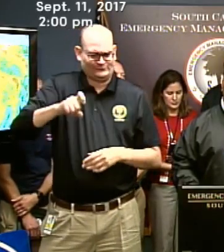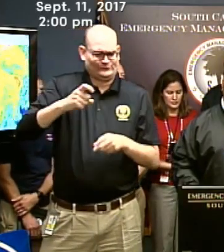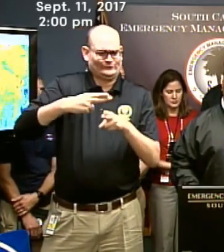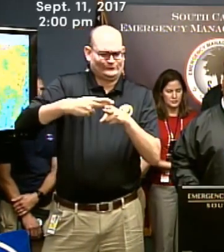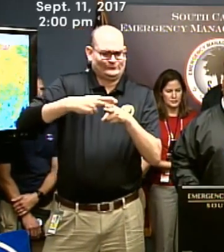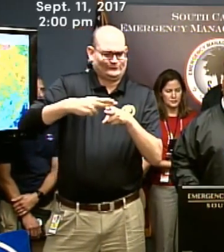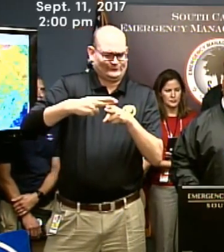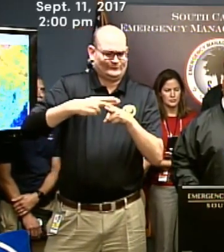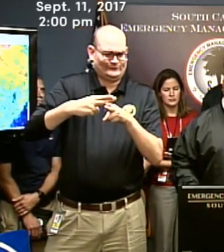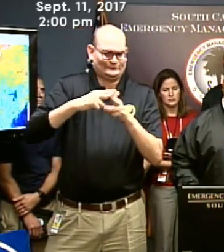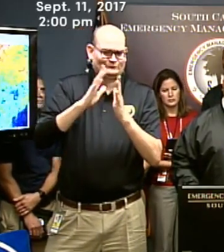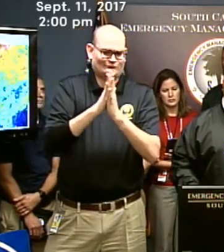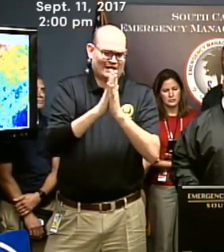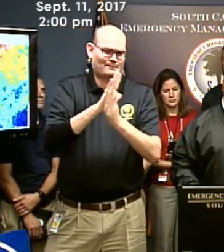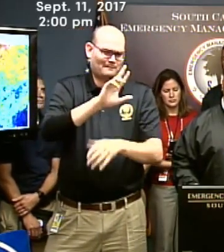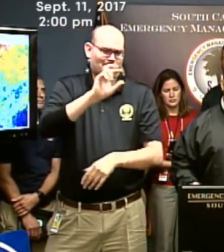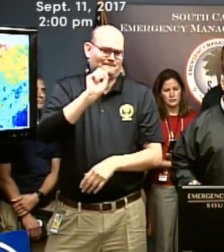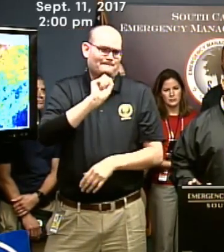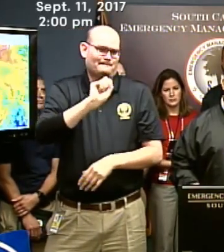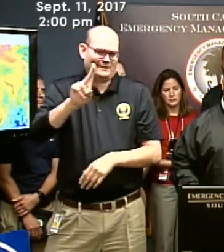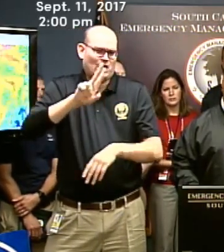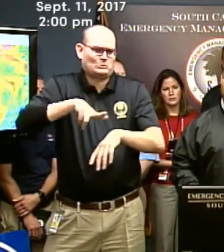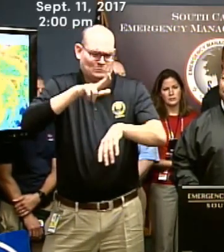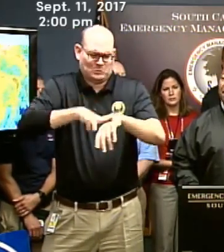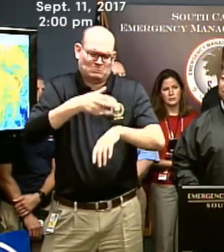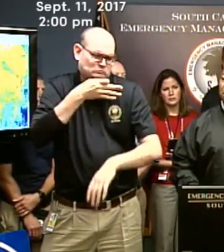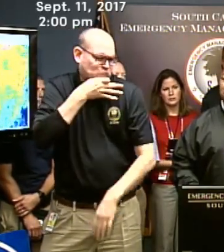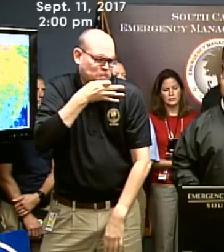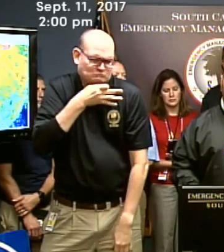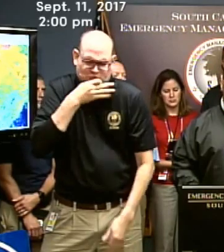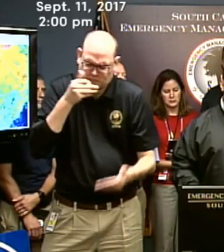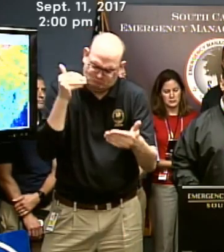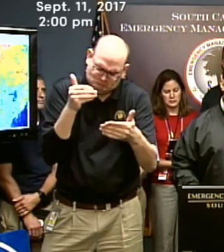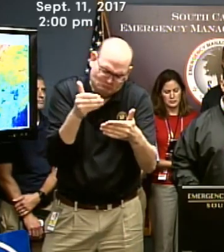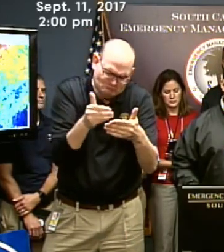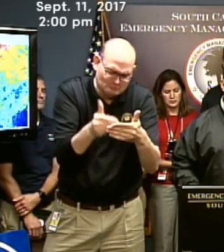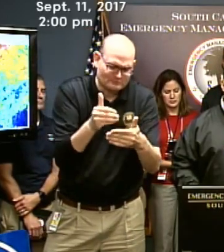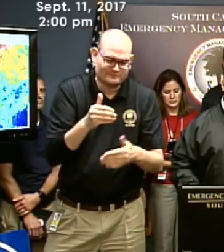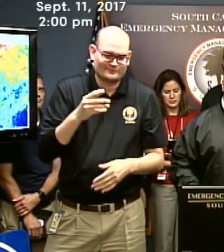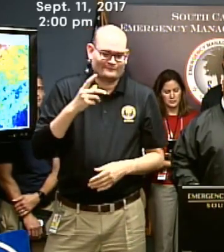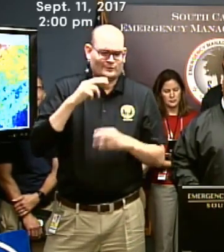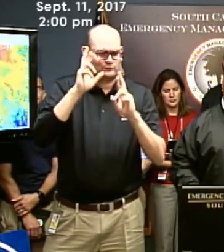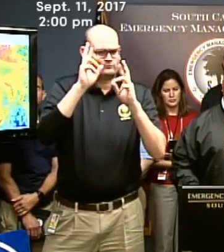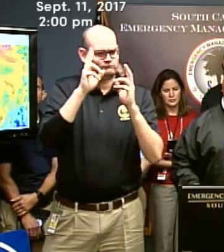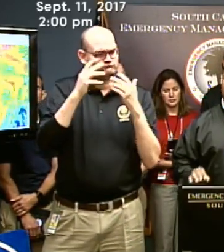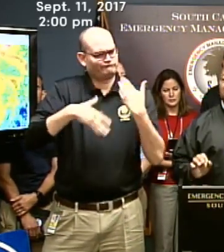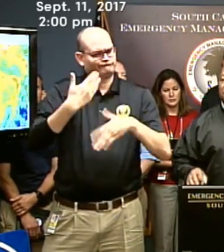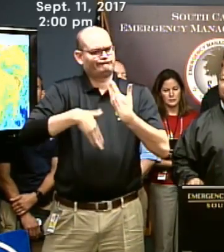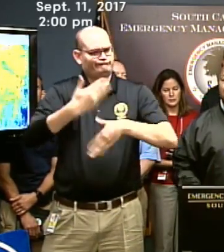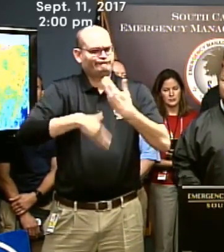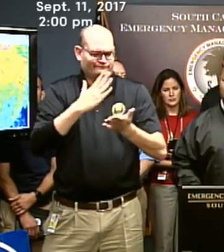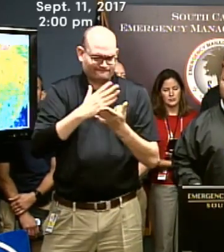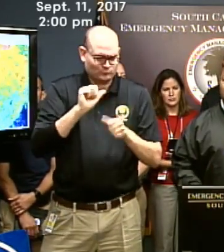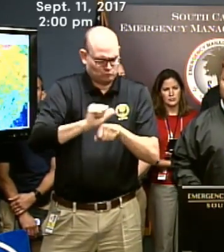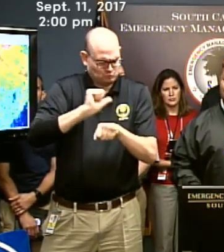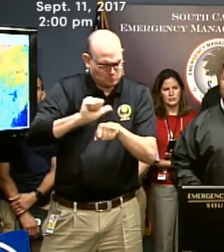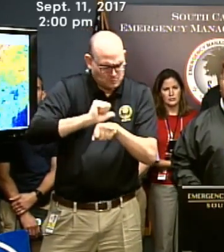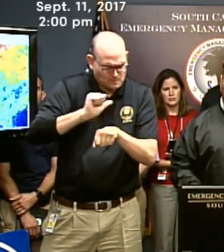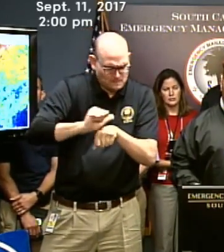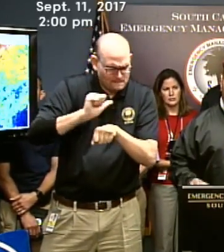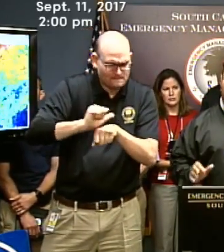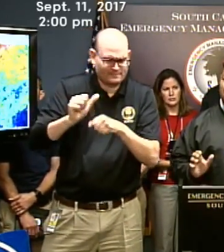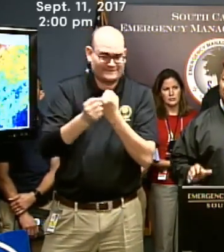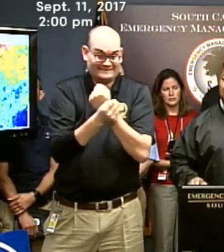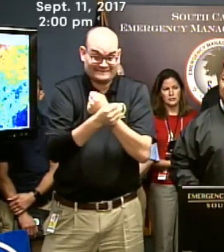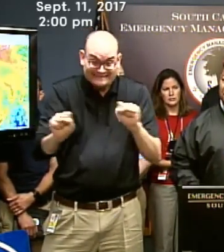those folks trying to make it back to their respective homes. And on a safety tip, I just